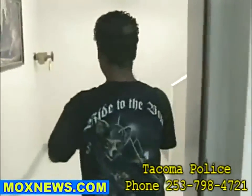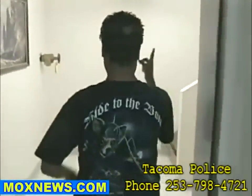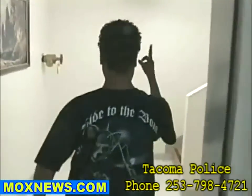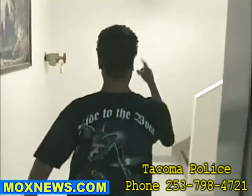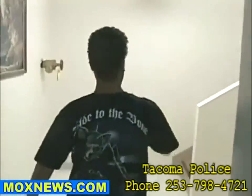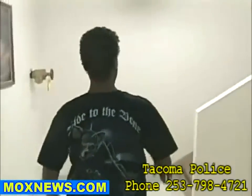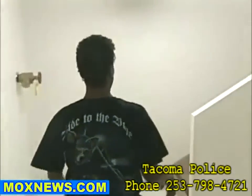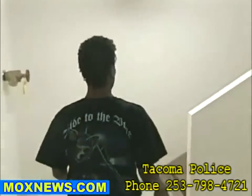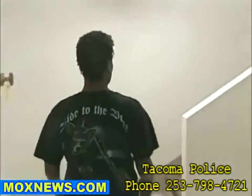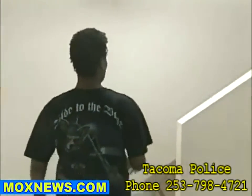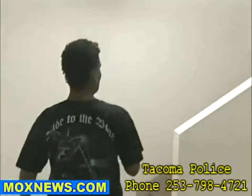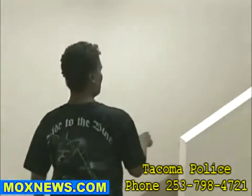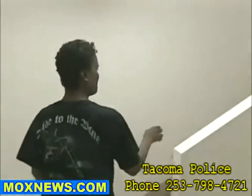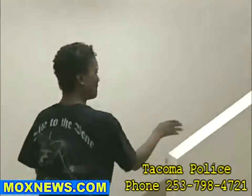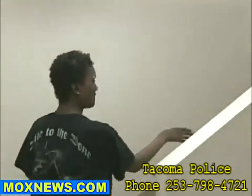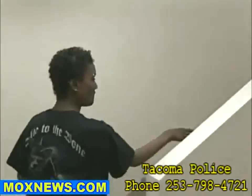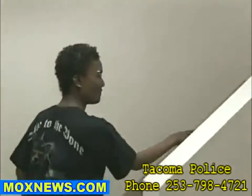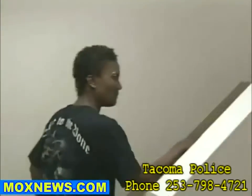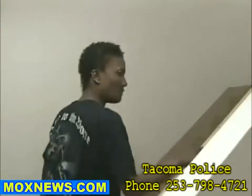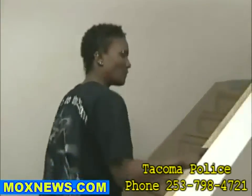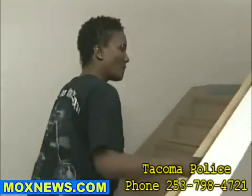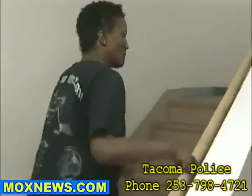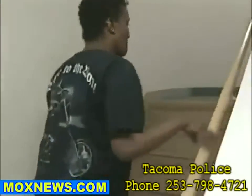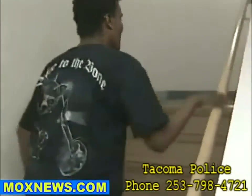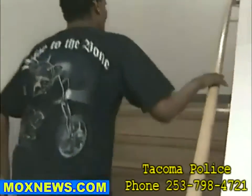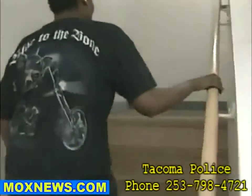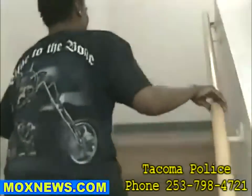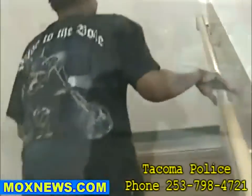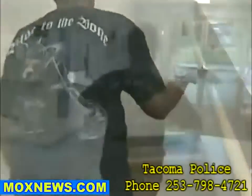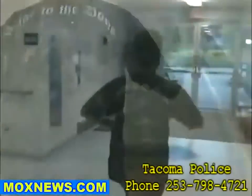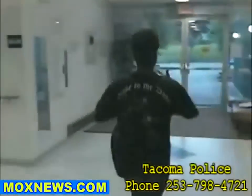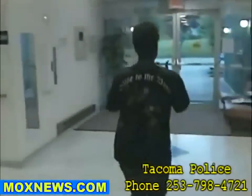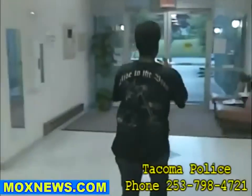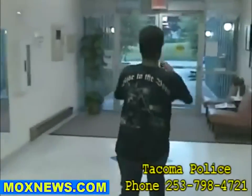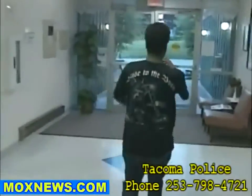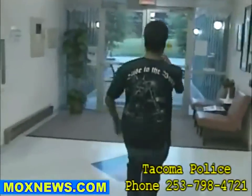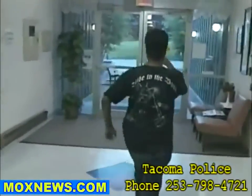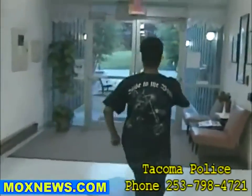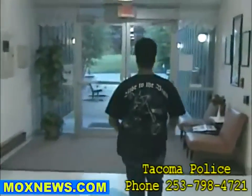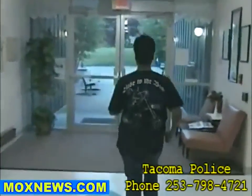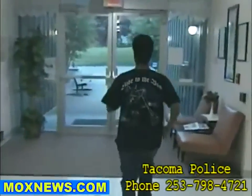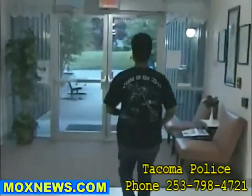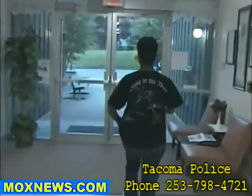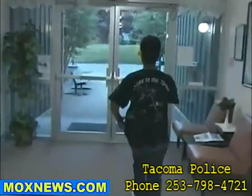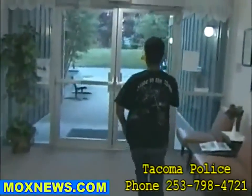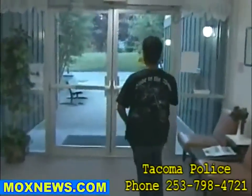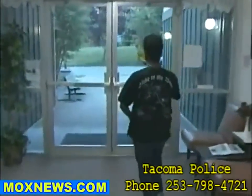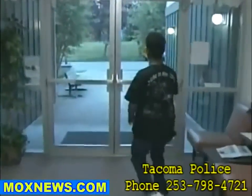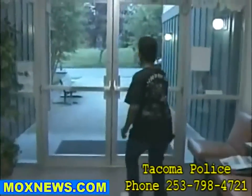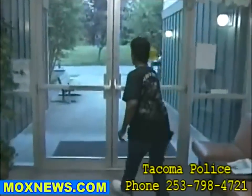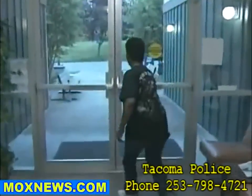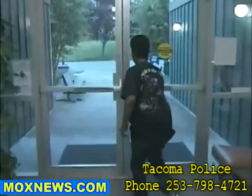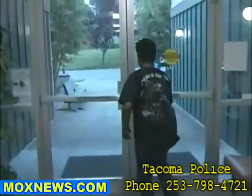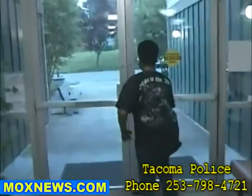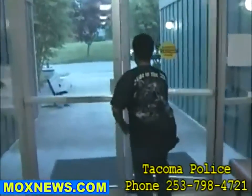straight out of her basement apartment door, up one flight of stairs, and through the double glass doors leading to the street.